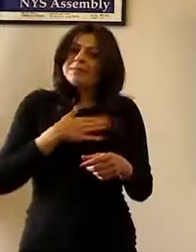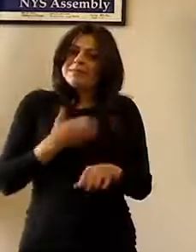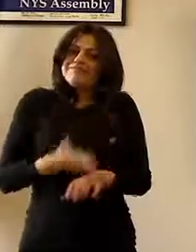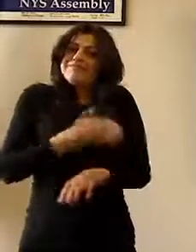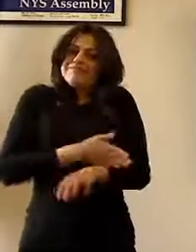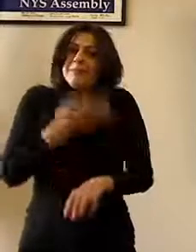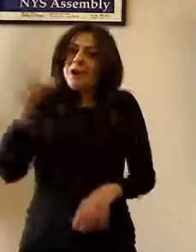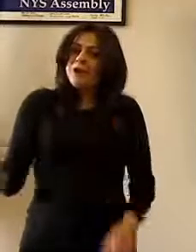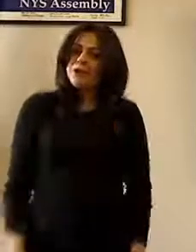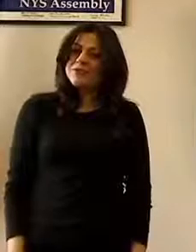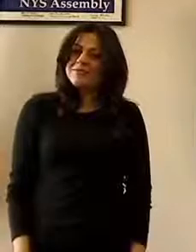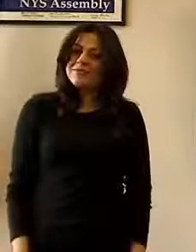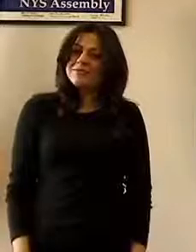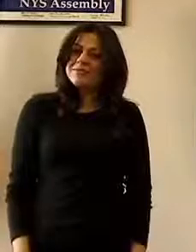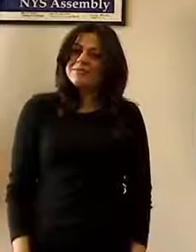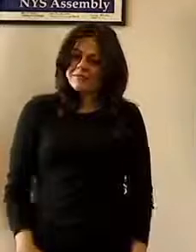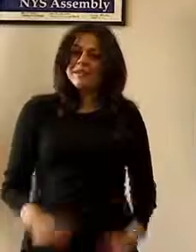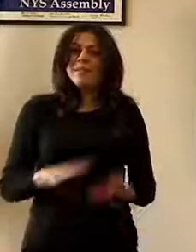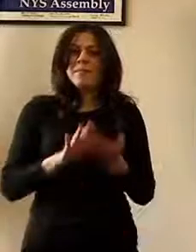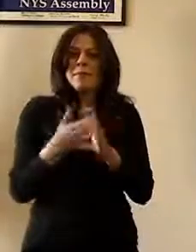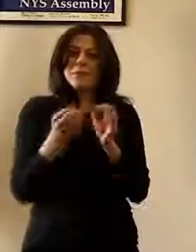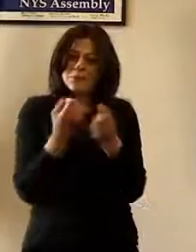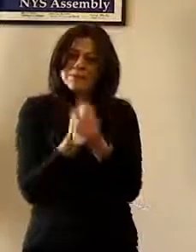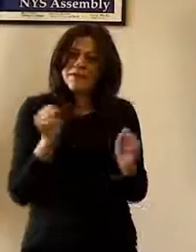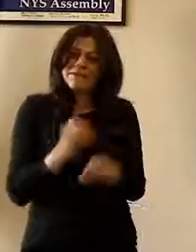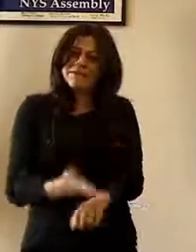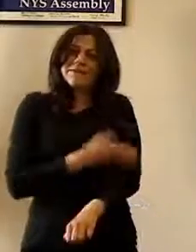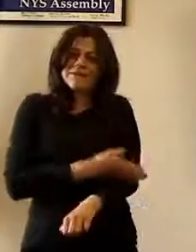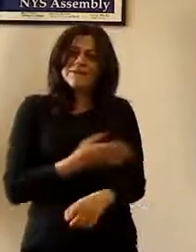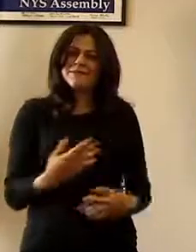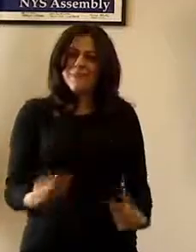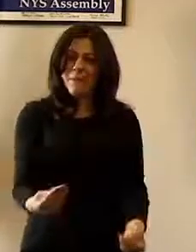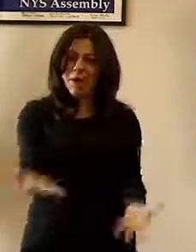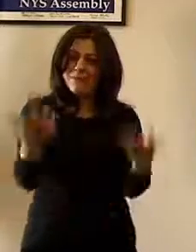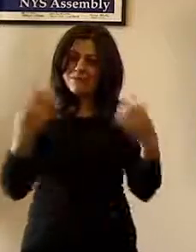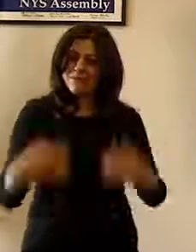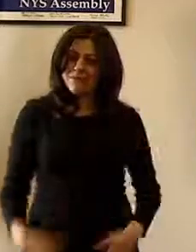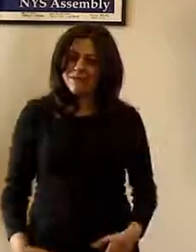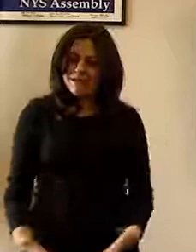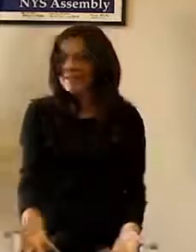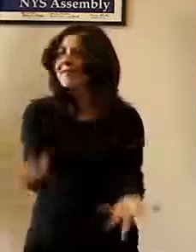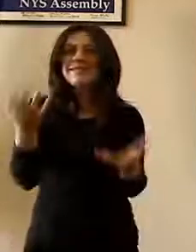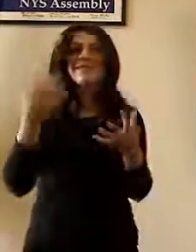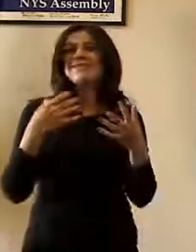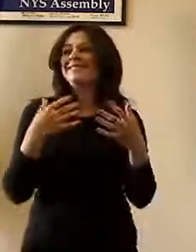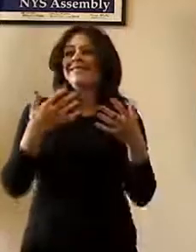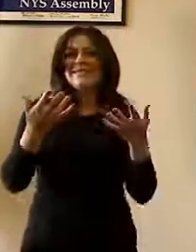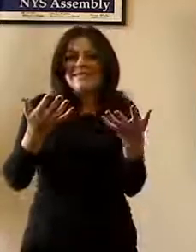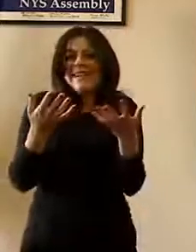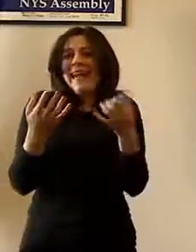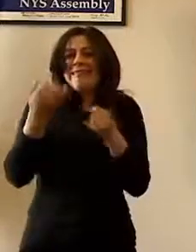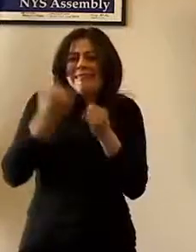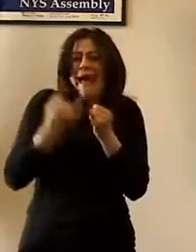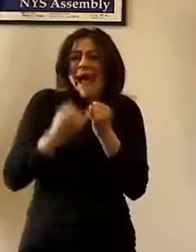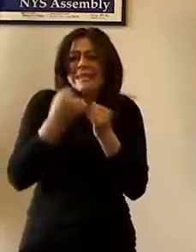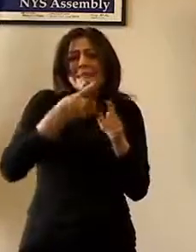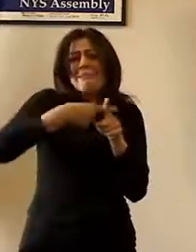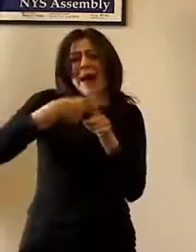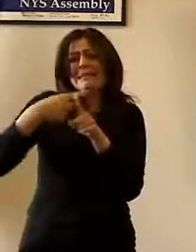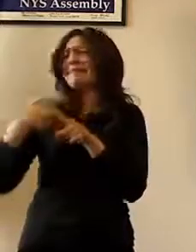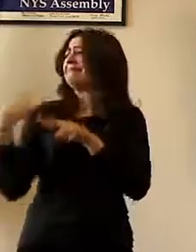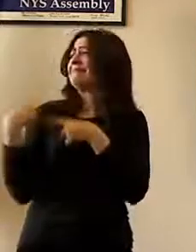be better, and come on. We're in the last few days, the last few months of a very